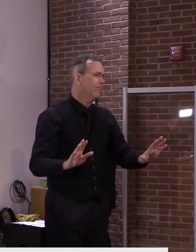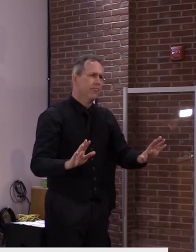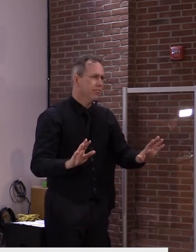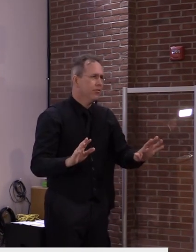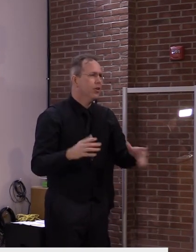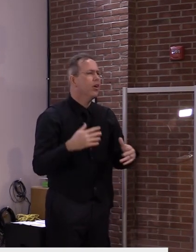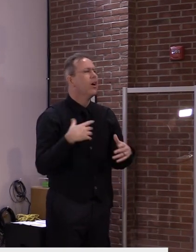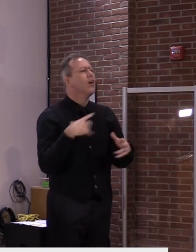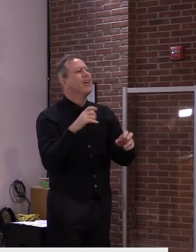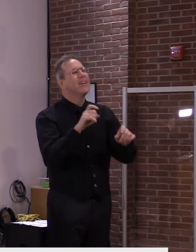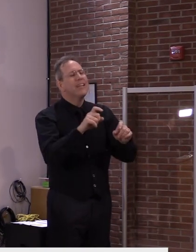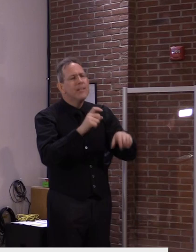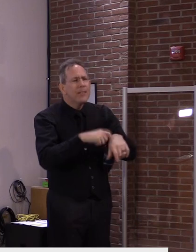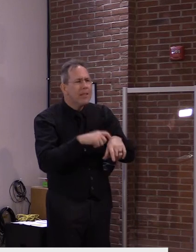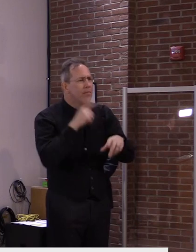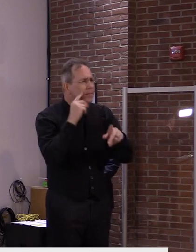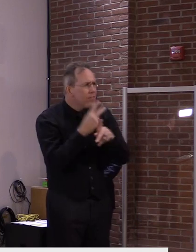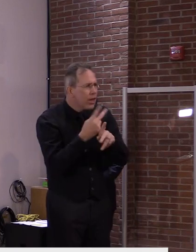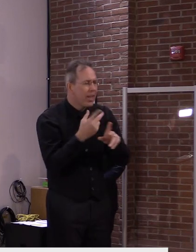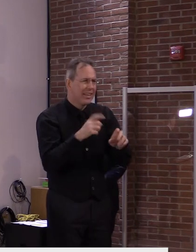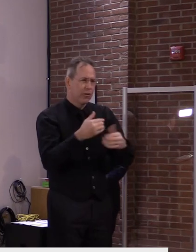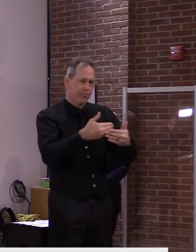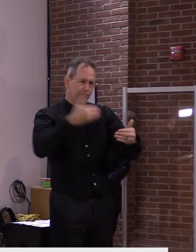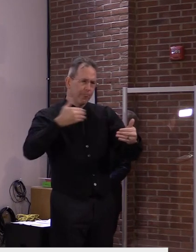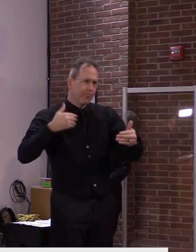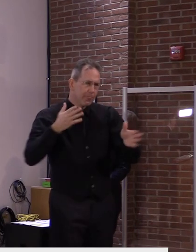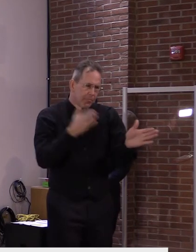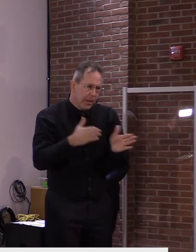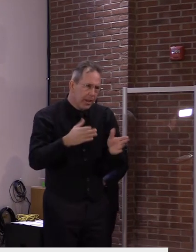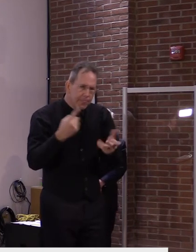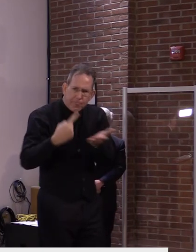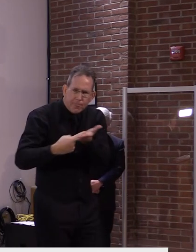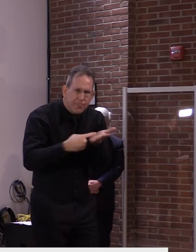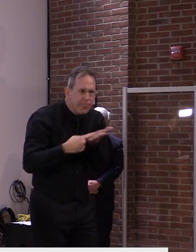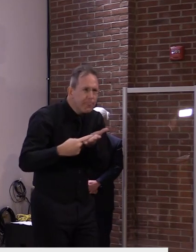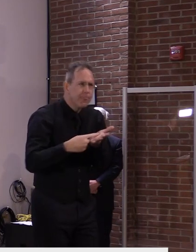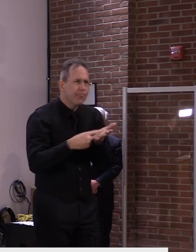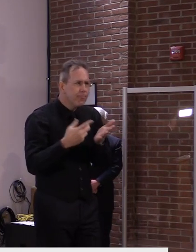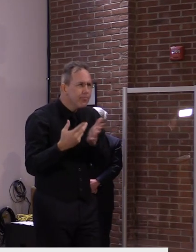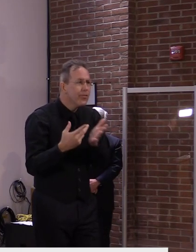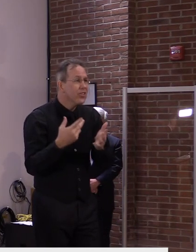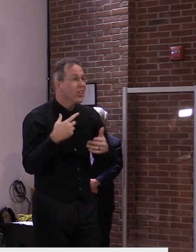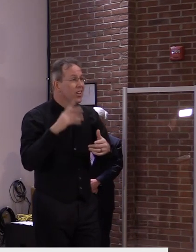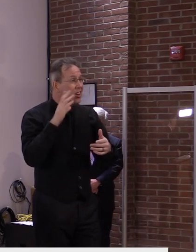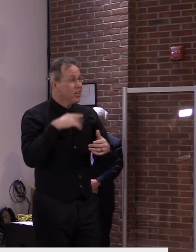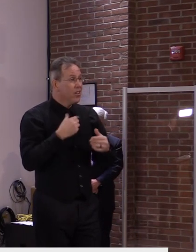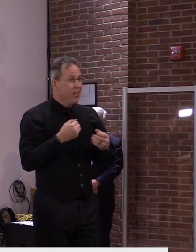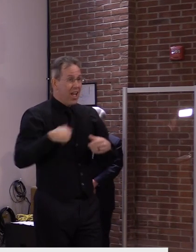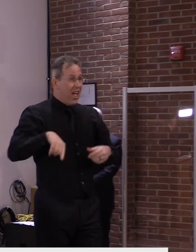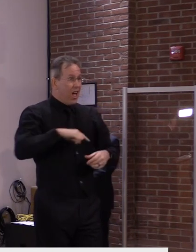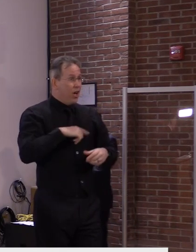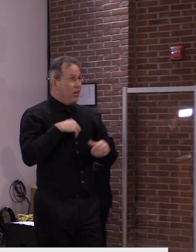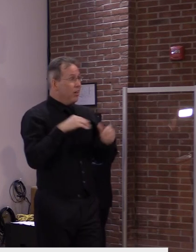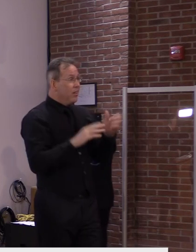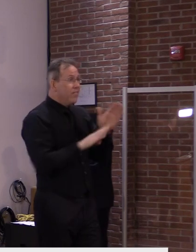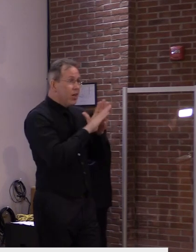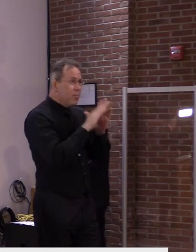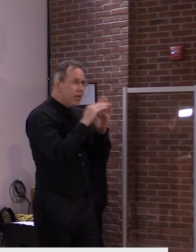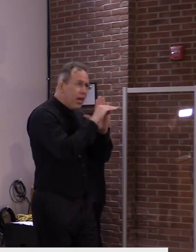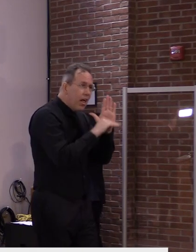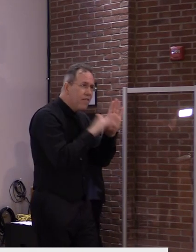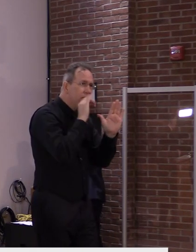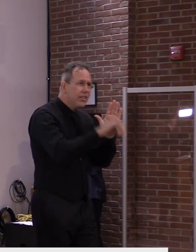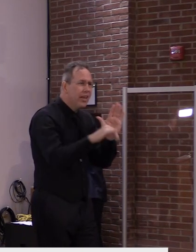as early as May that are hanging in the balance right now with a decision on what they might, again,